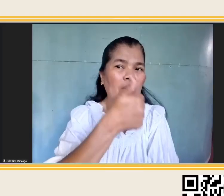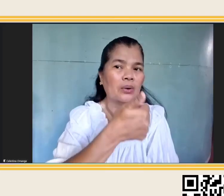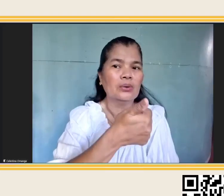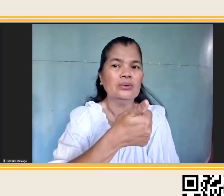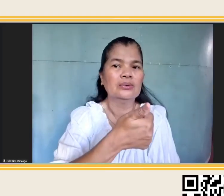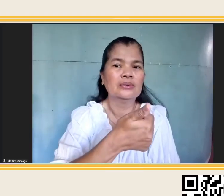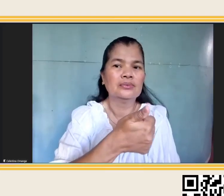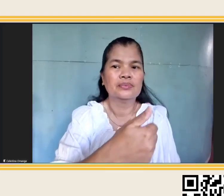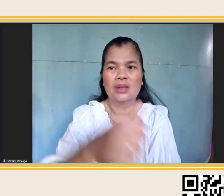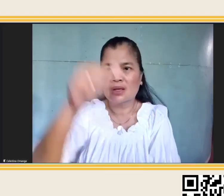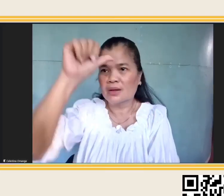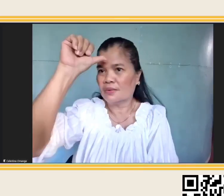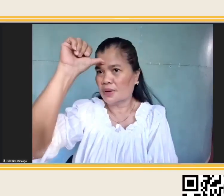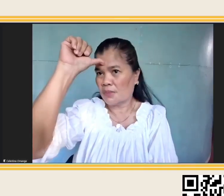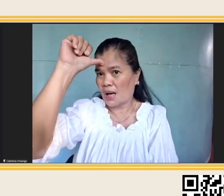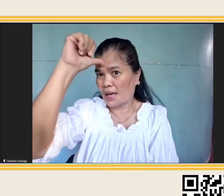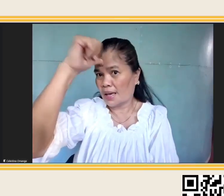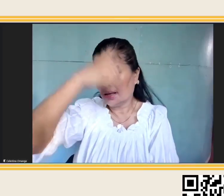tomorrow,